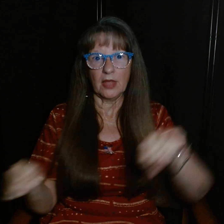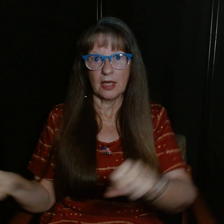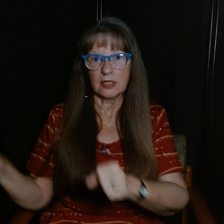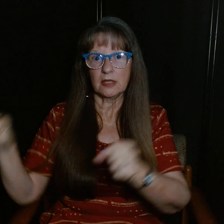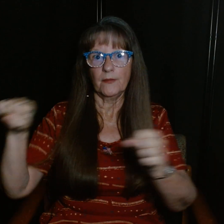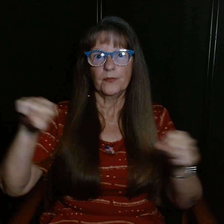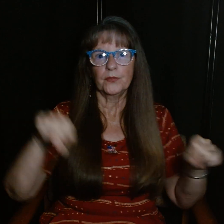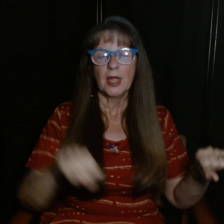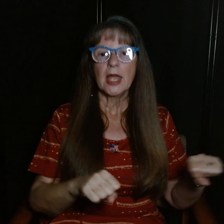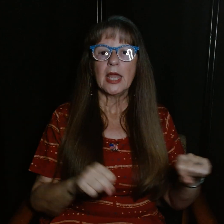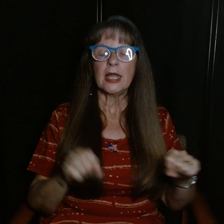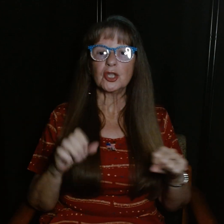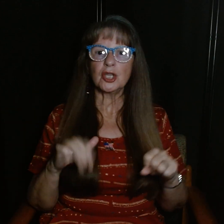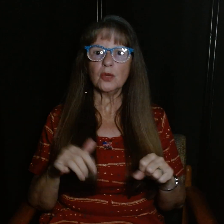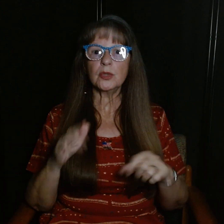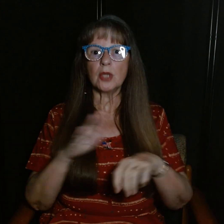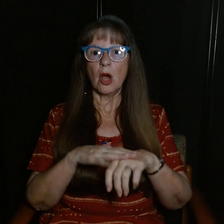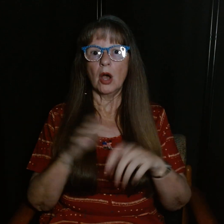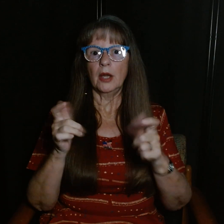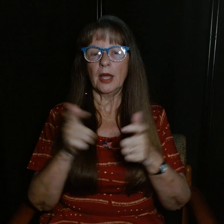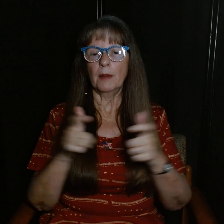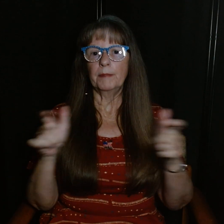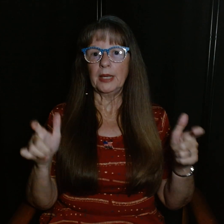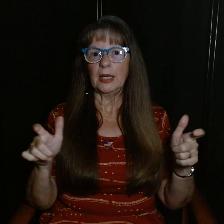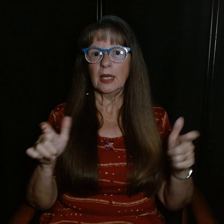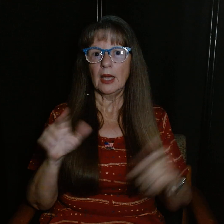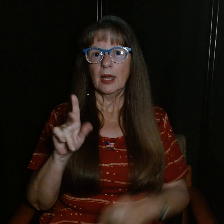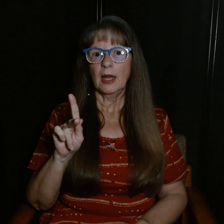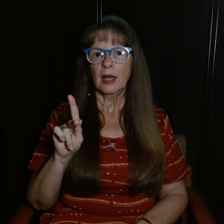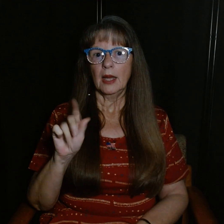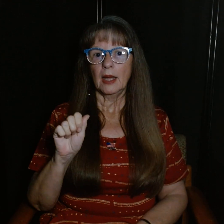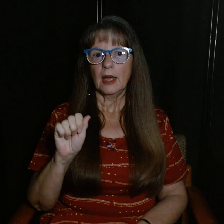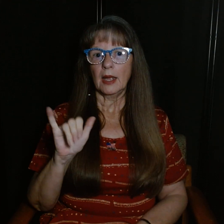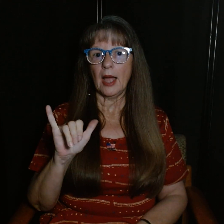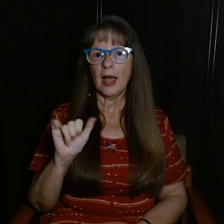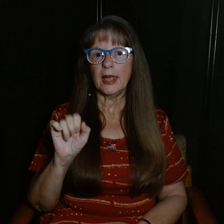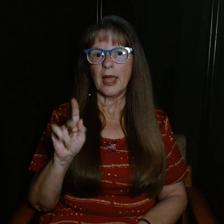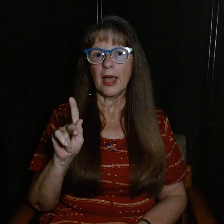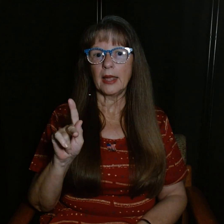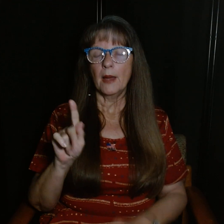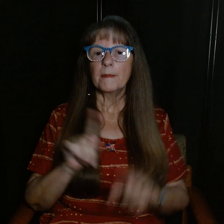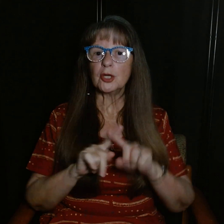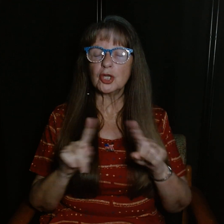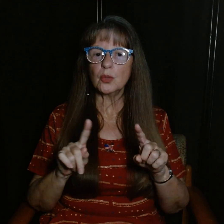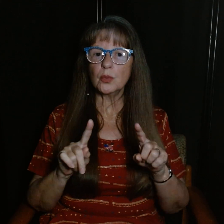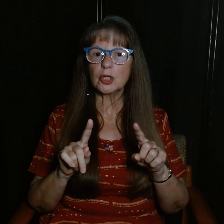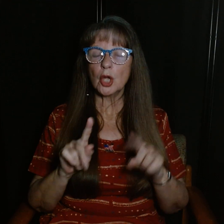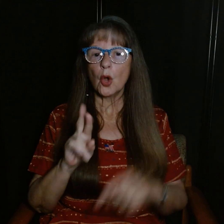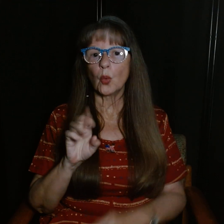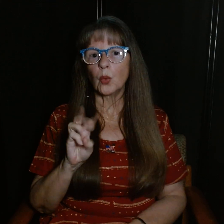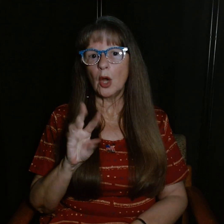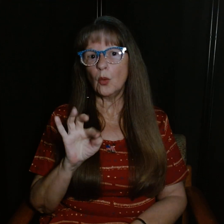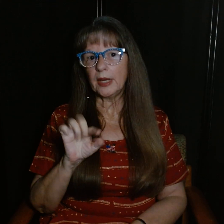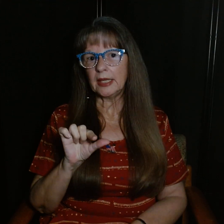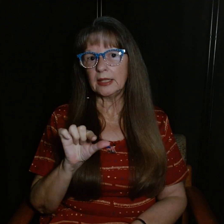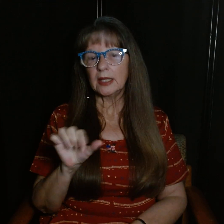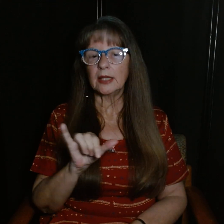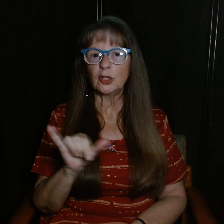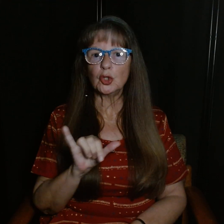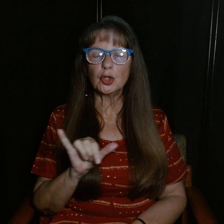this. Now she was on a big kayak, but she was rowing like you did